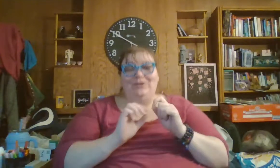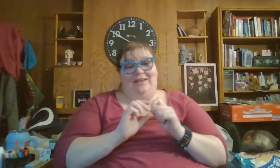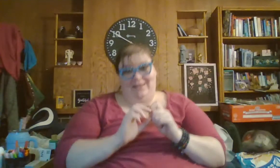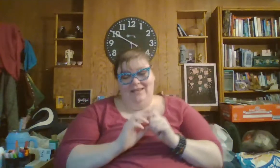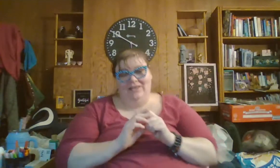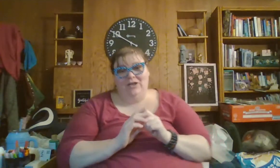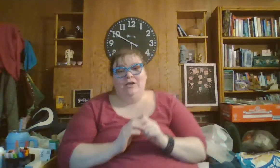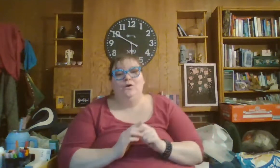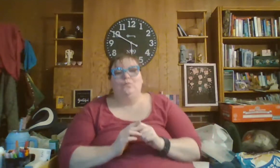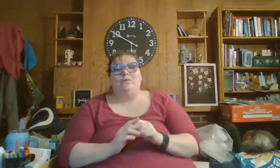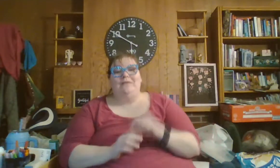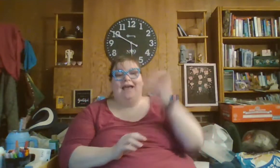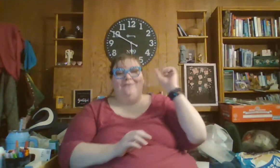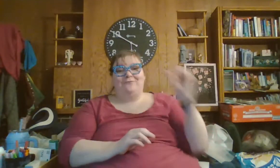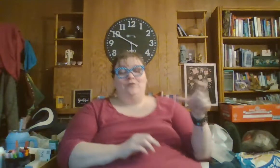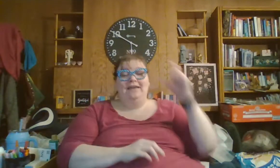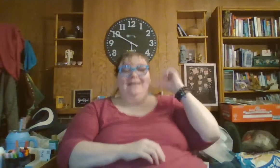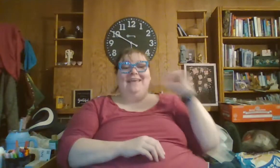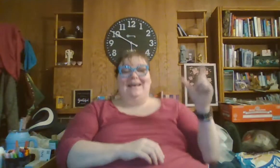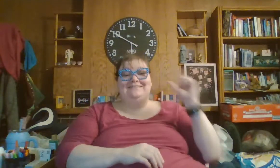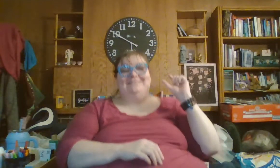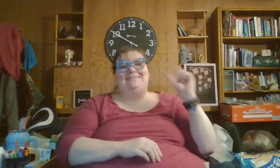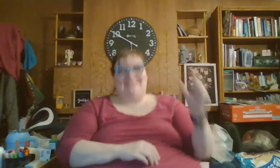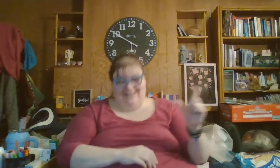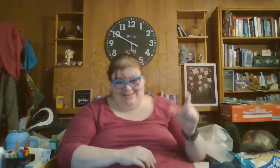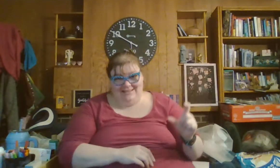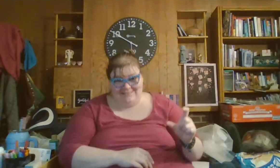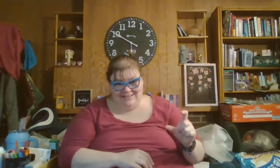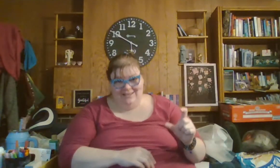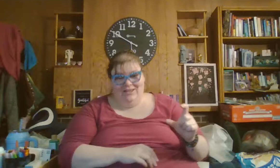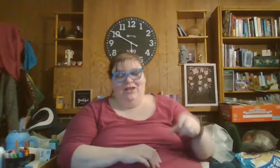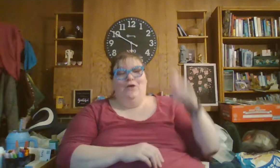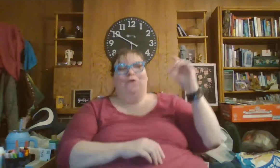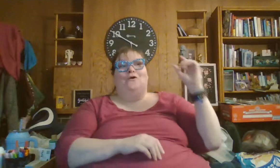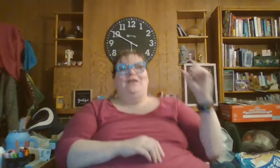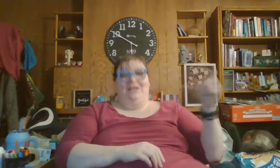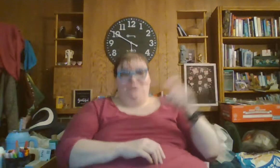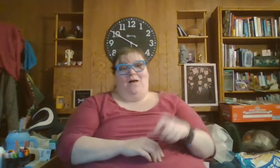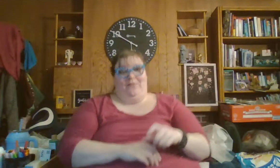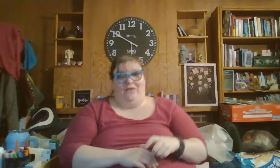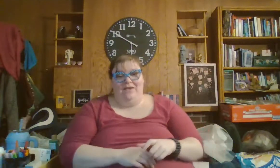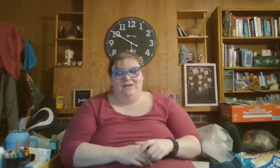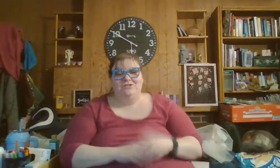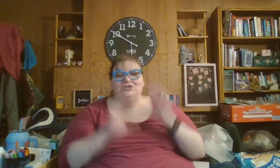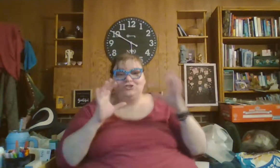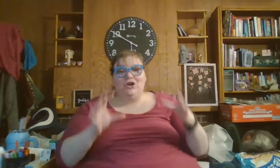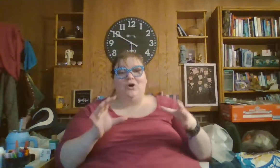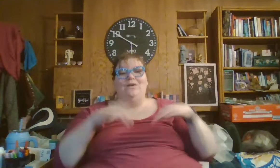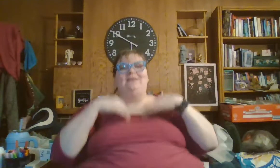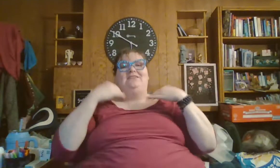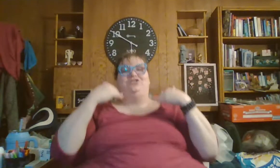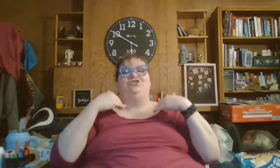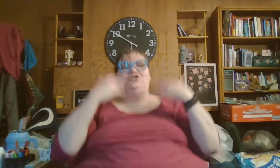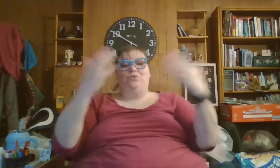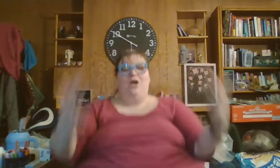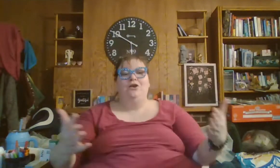included will be a free guest ticket each month. So in addition to